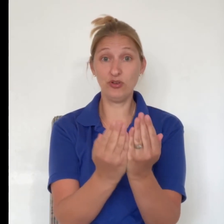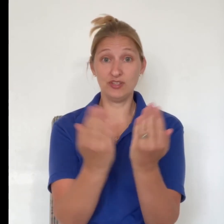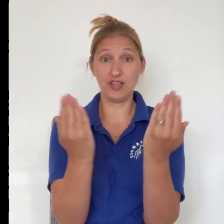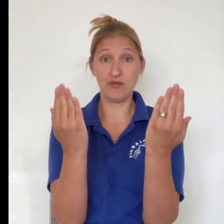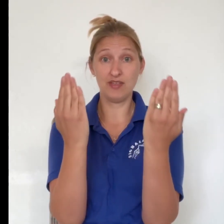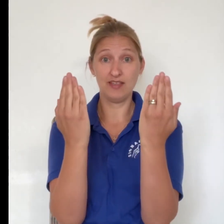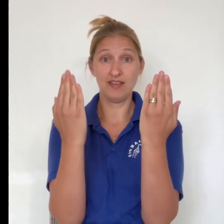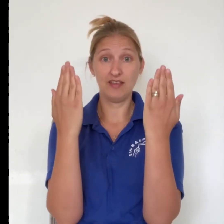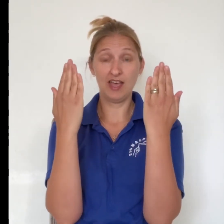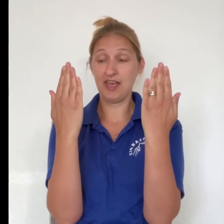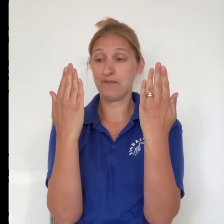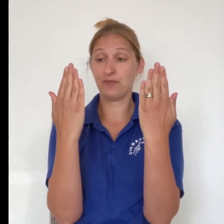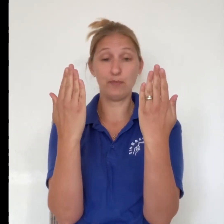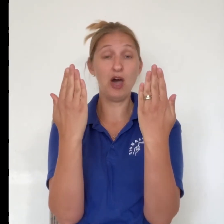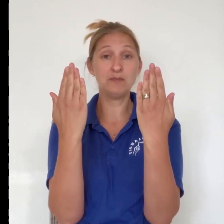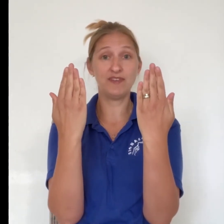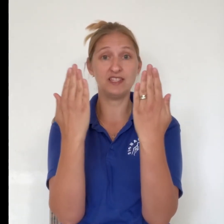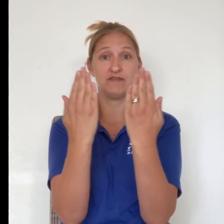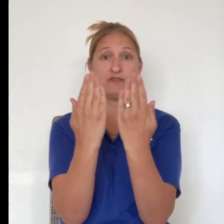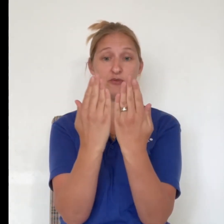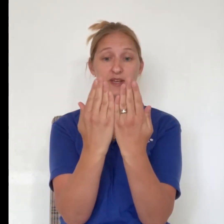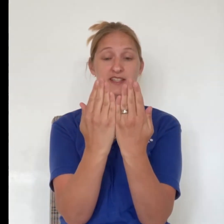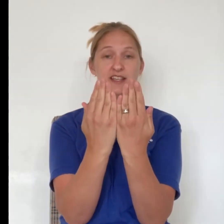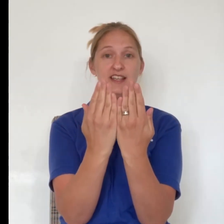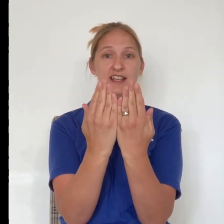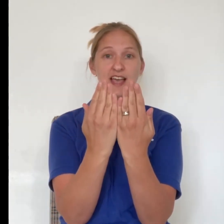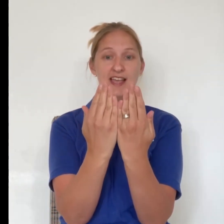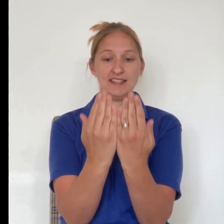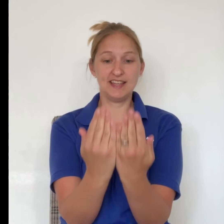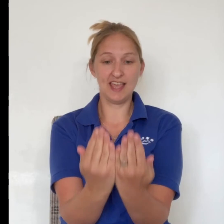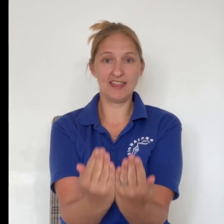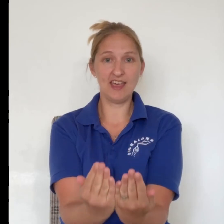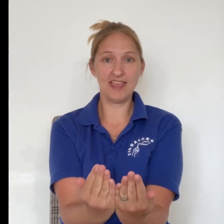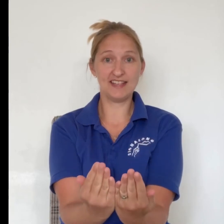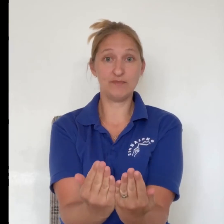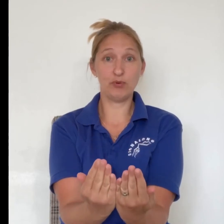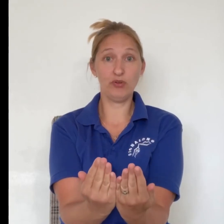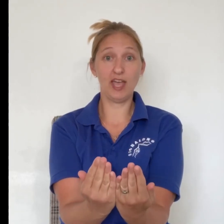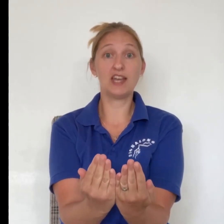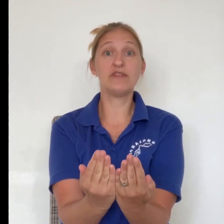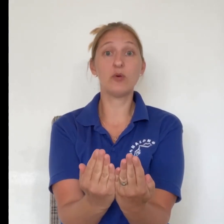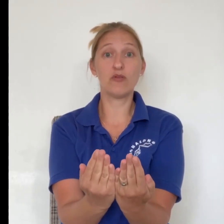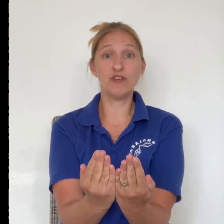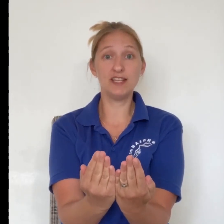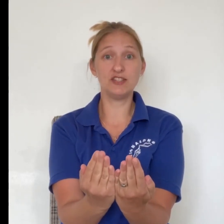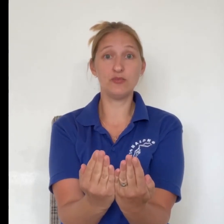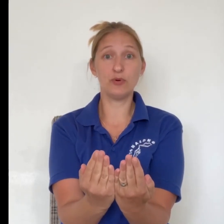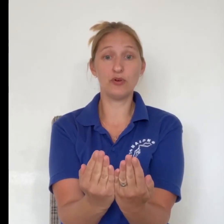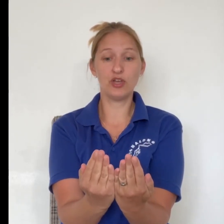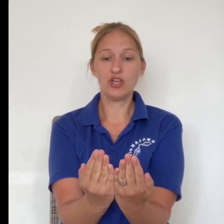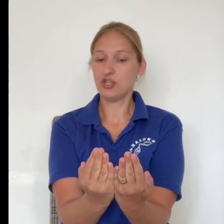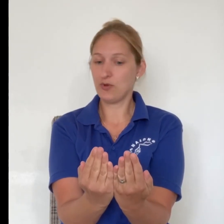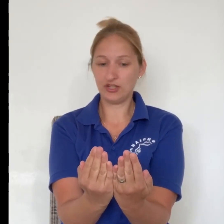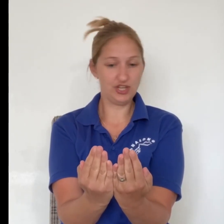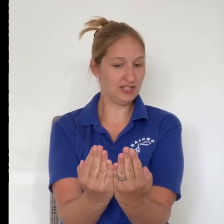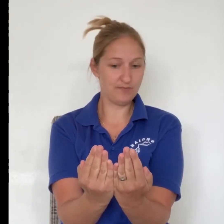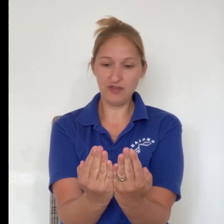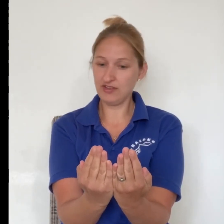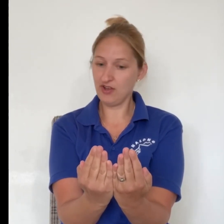So palms facing forward, hands together, that is book. And if you are reading your book, you are just moving your head